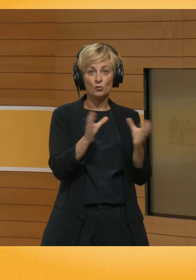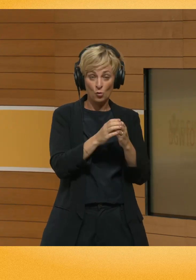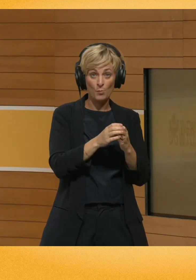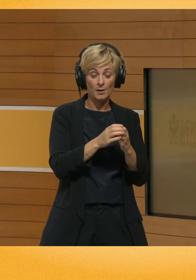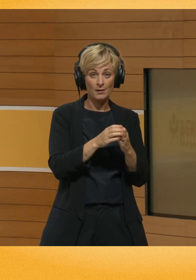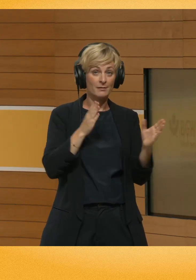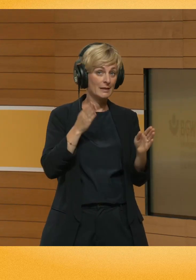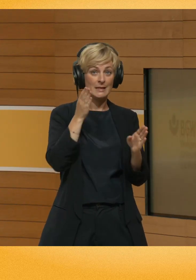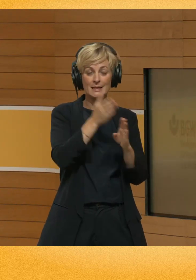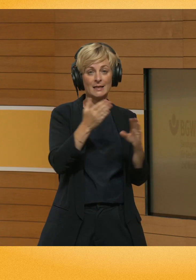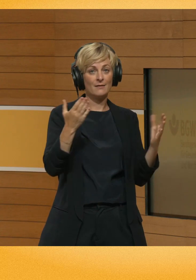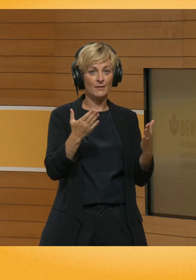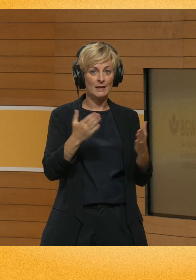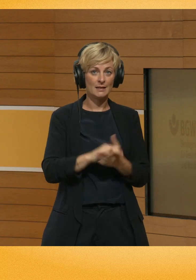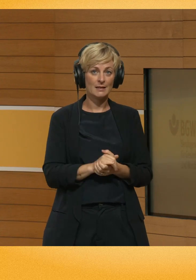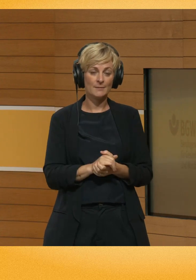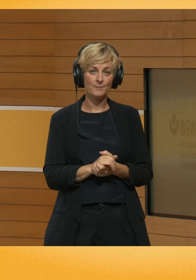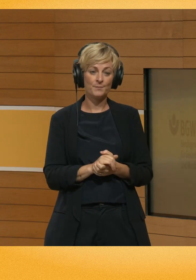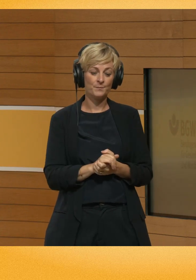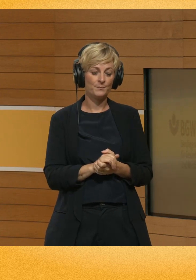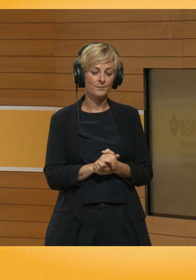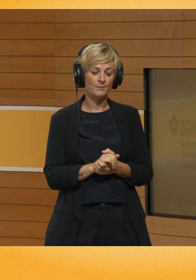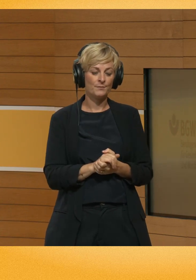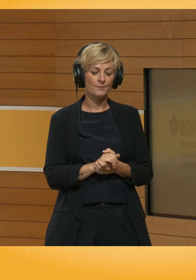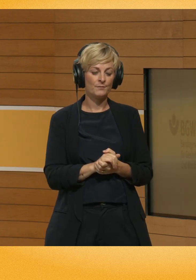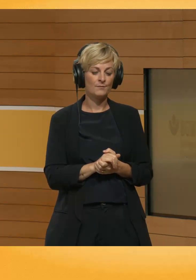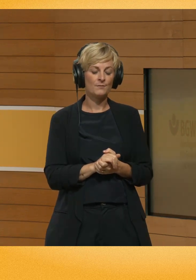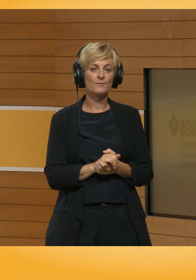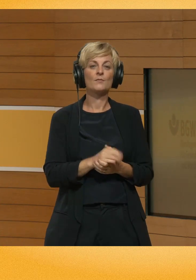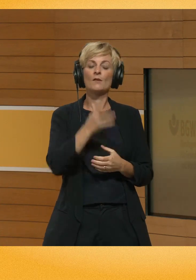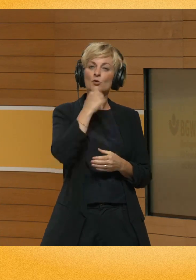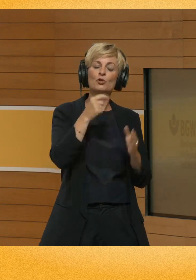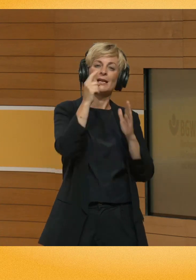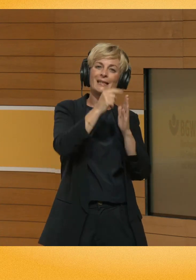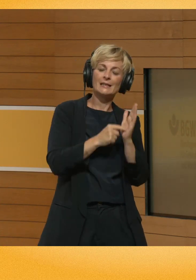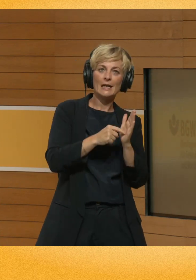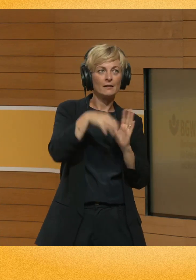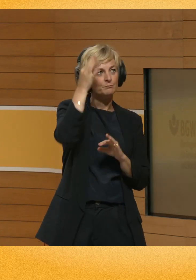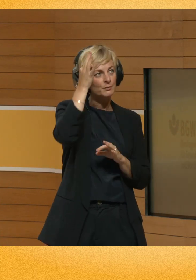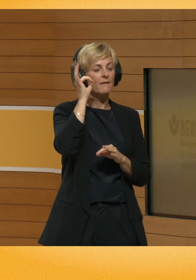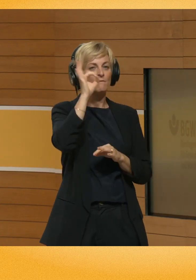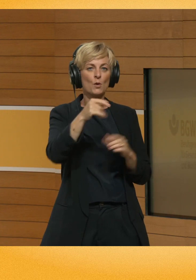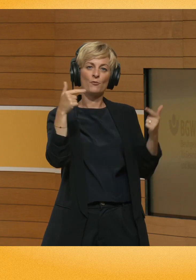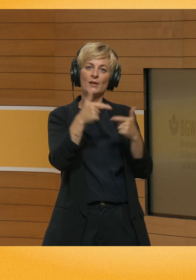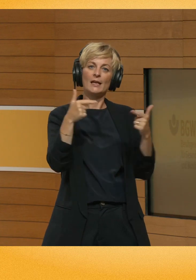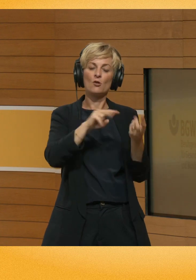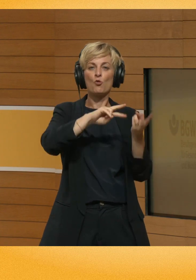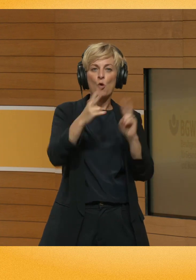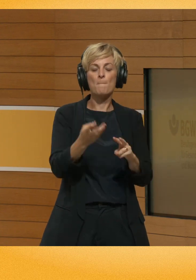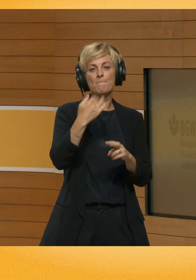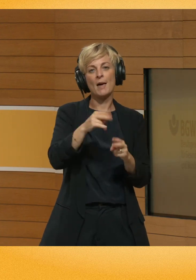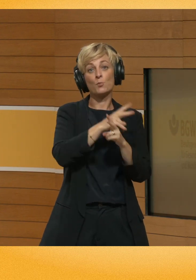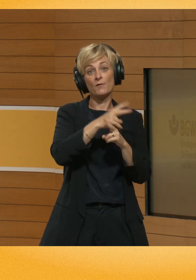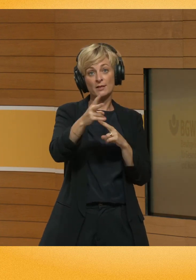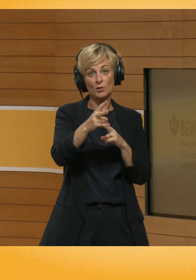develop professional of care, and we had a lot of standards in the hospital, and we revised them. We started with